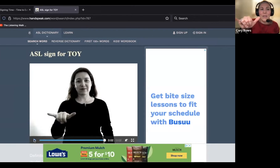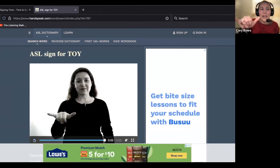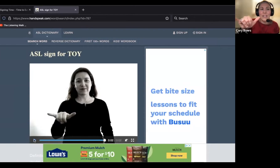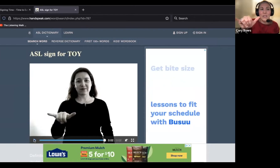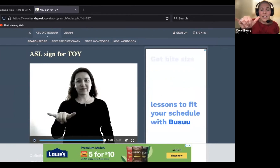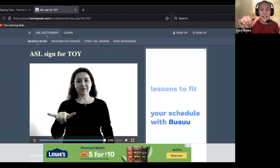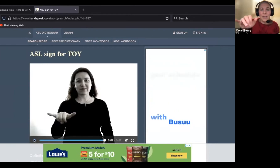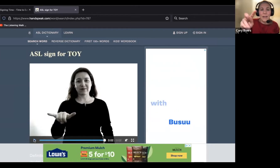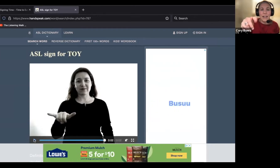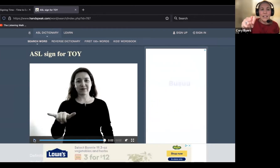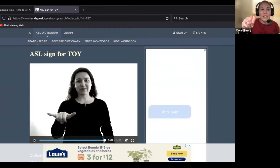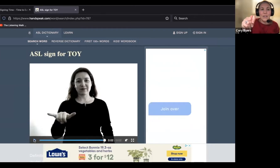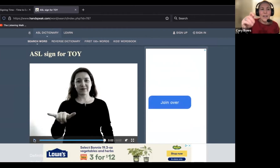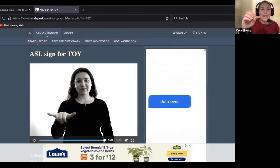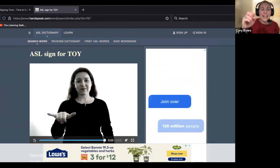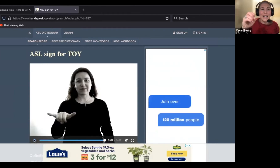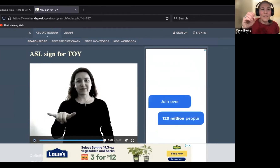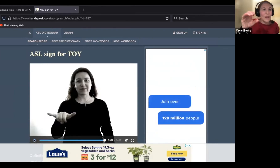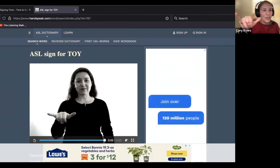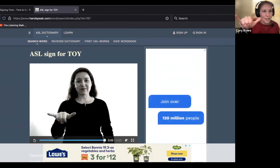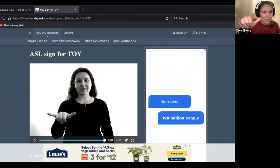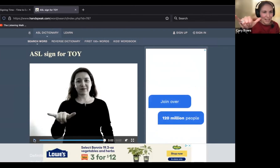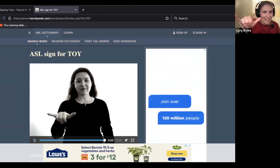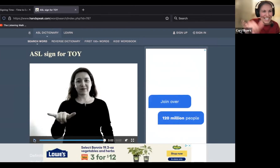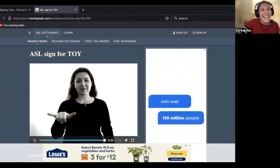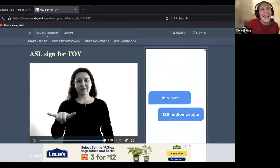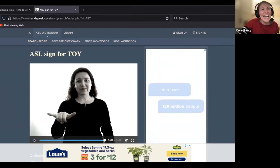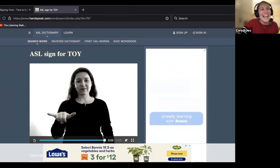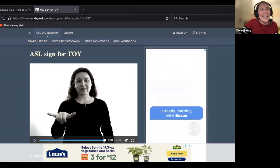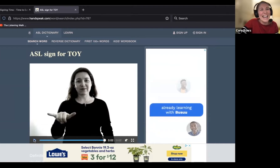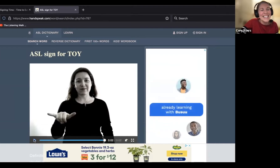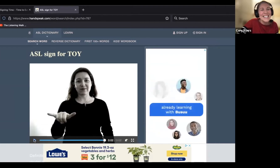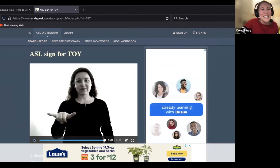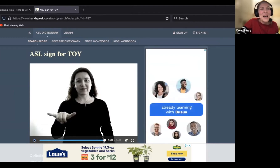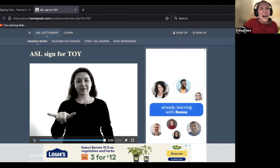So that's tricky because you have to kind of finger spell it.